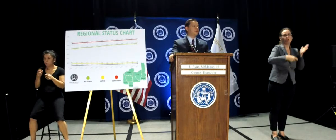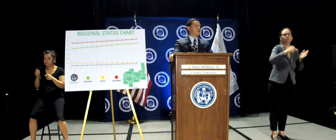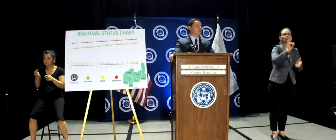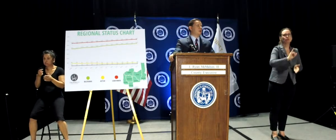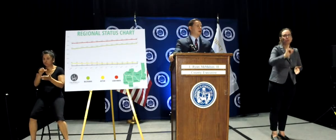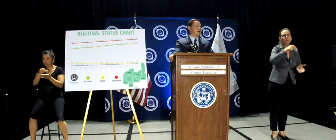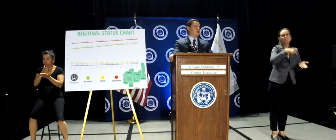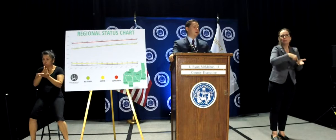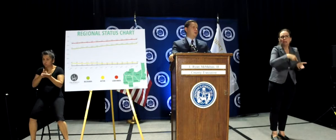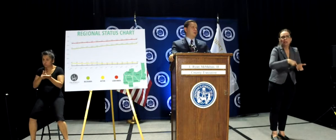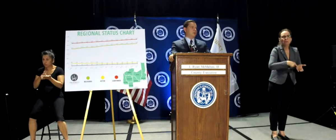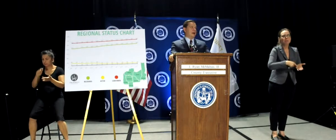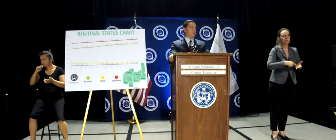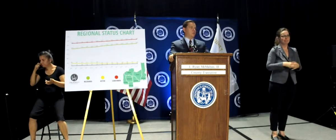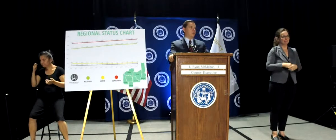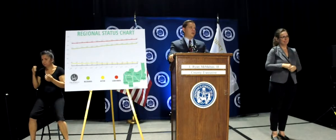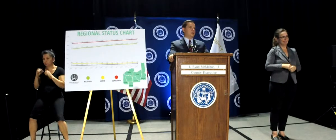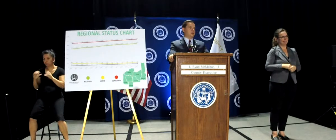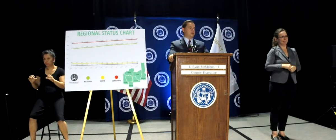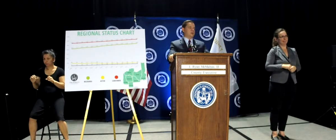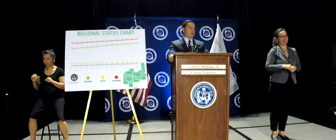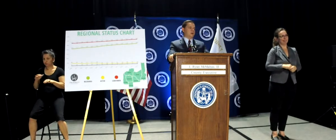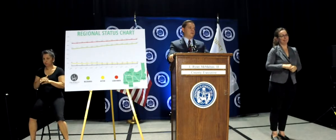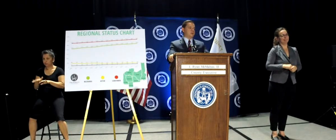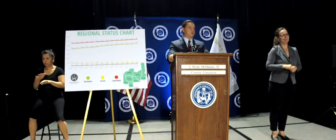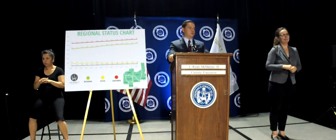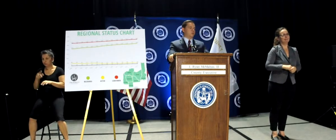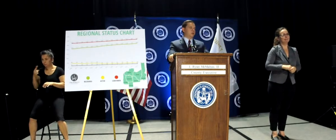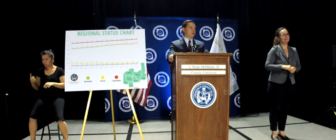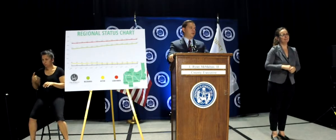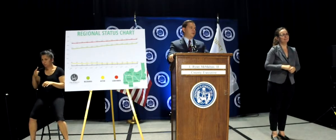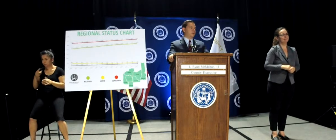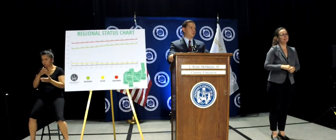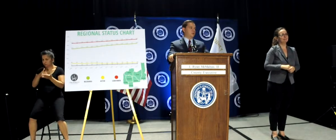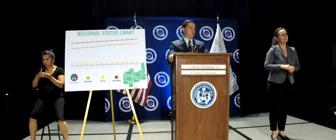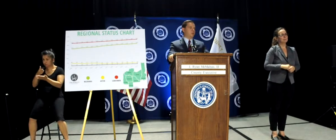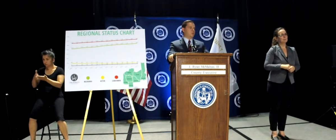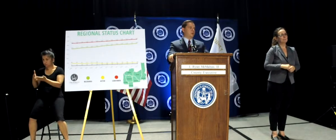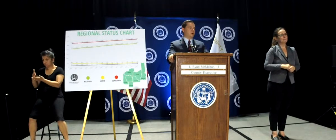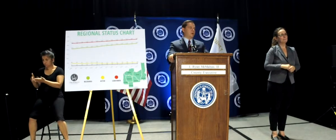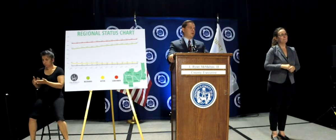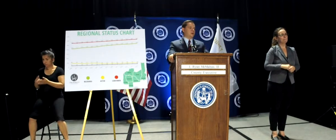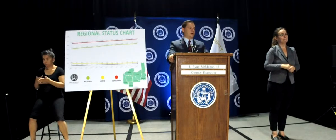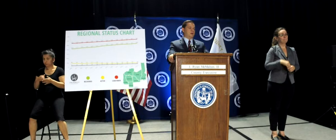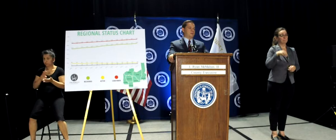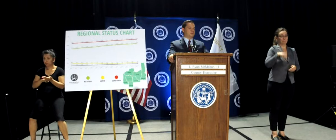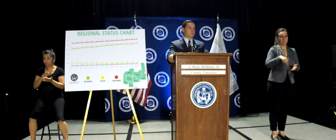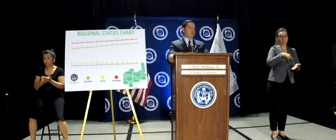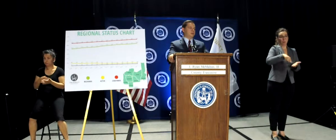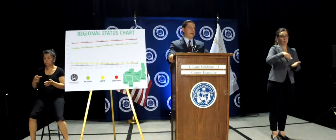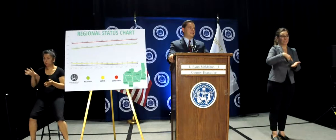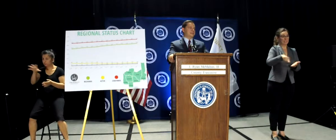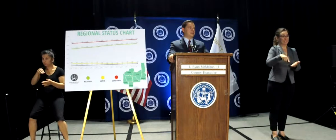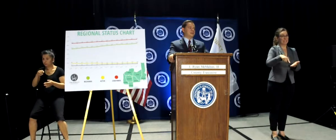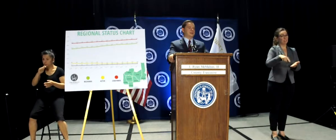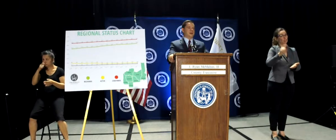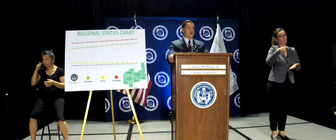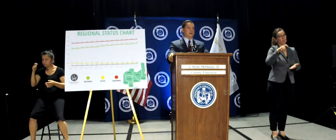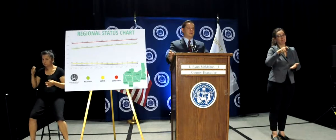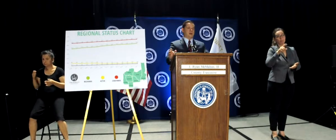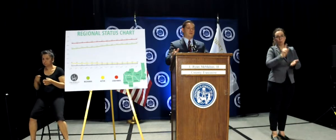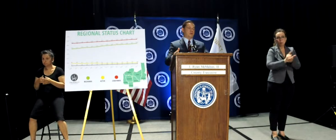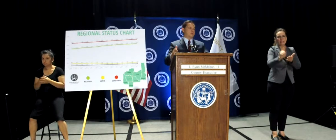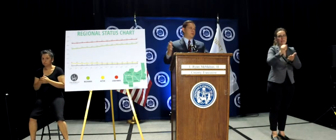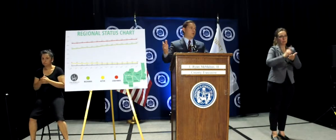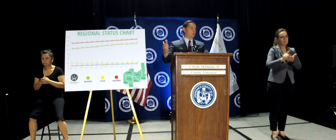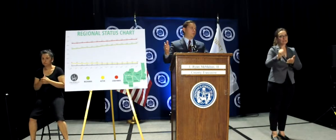lot of weekly surgeries being done in this community where people are getting tested. And